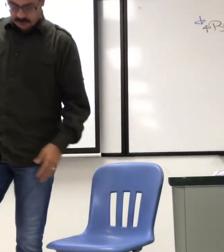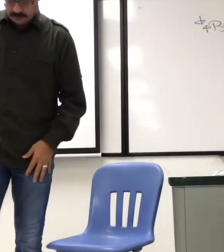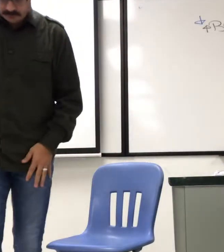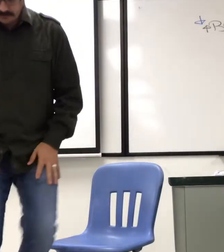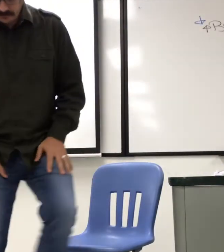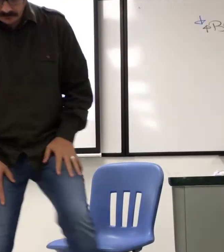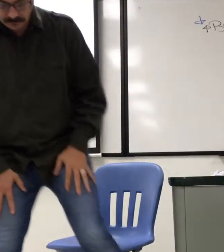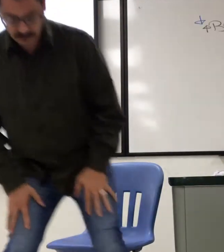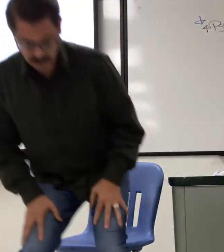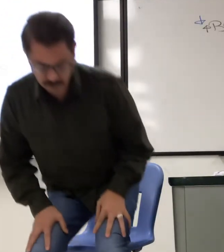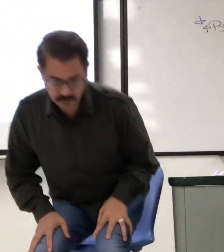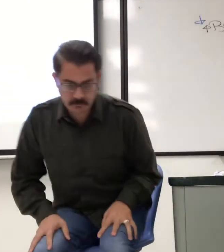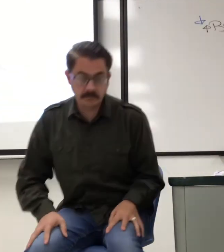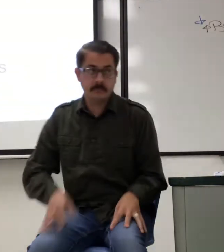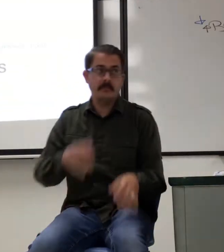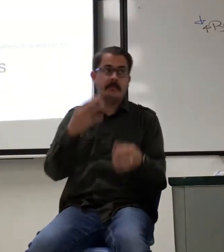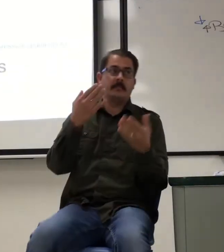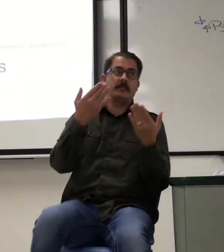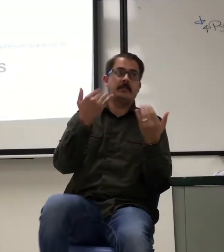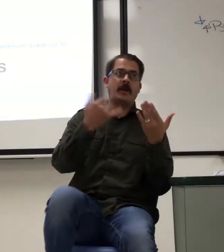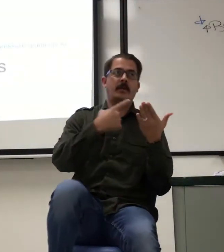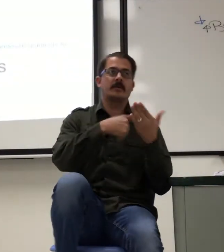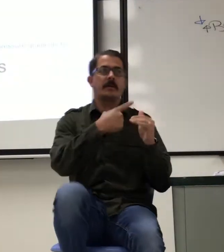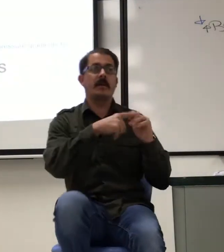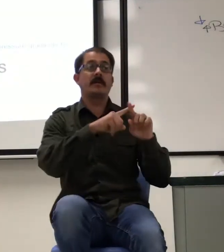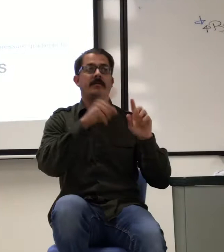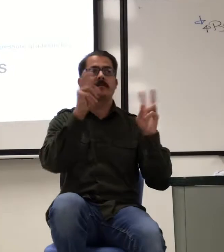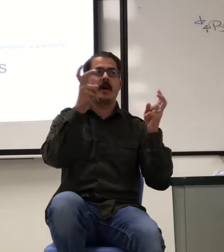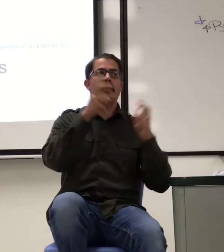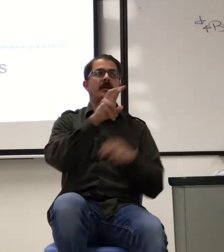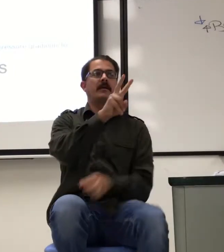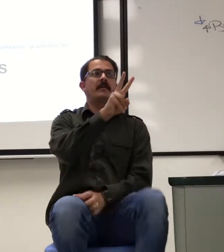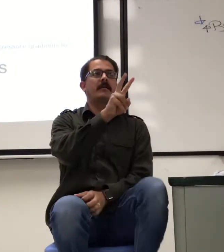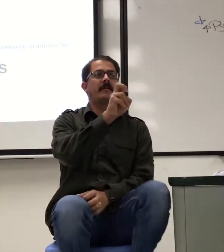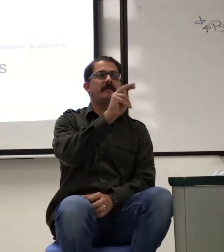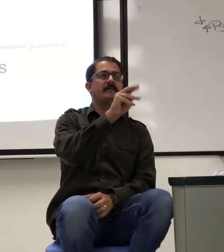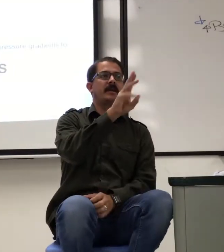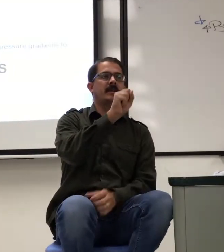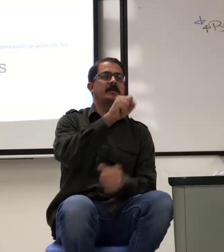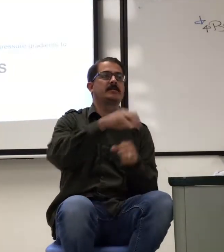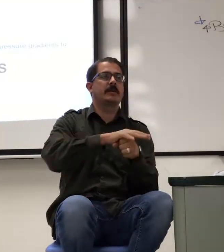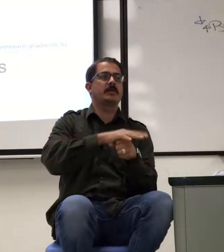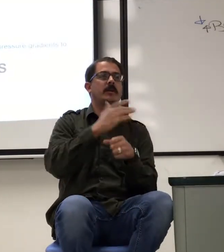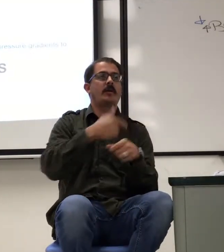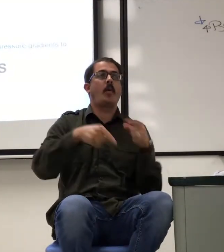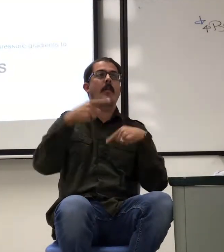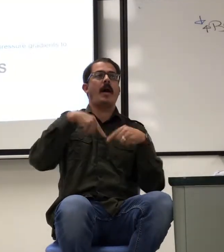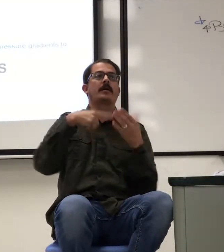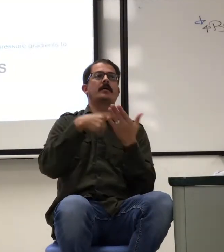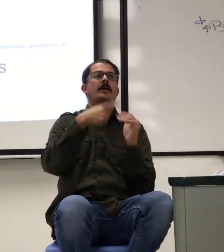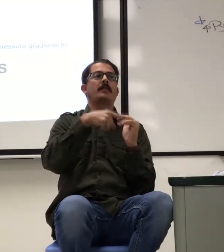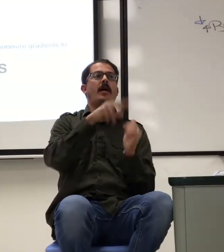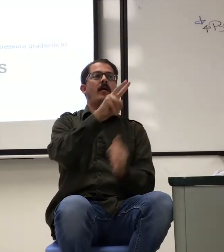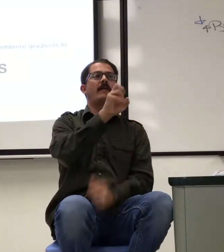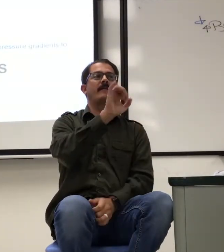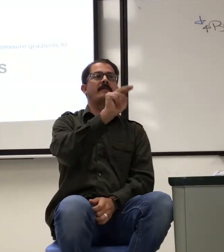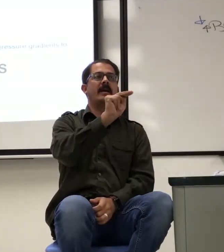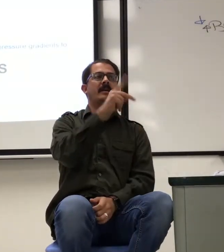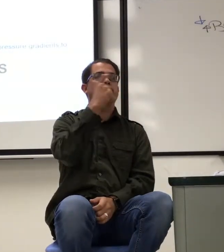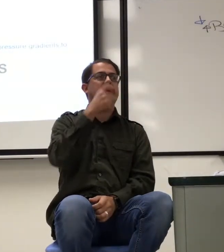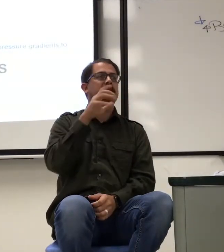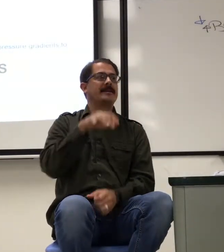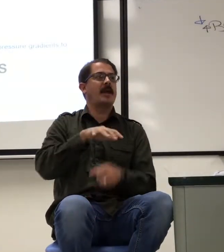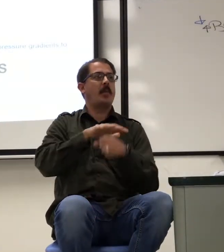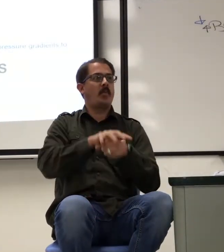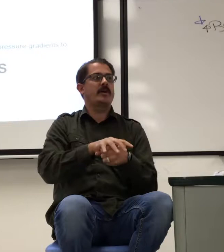topic, the venous pressures. I'm going to change gears. And I want to circle back and talk about veins because they're our pressure